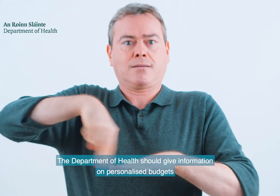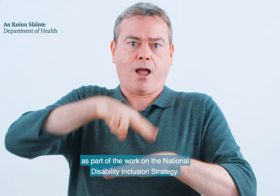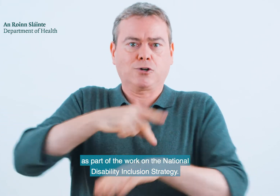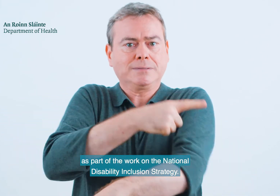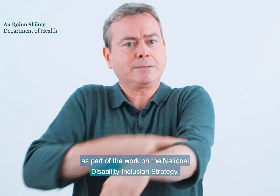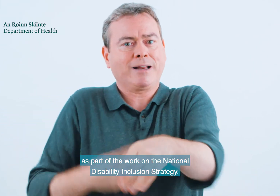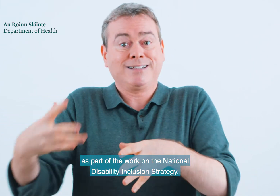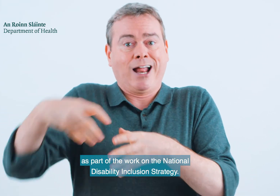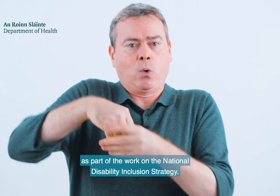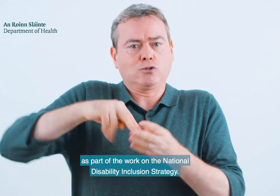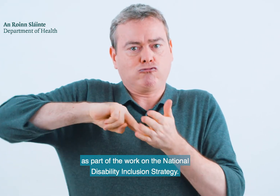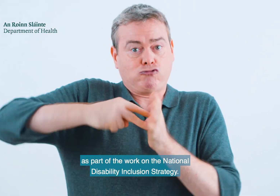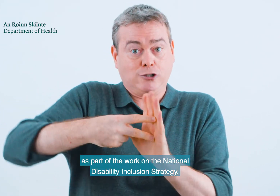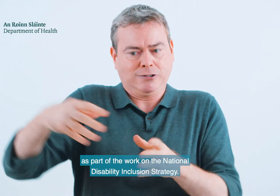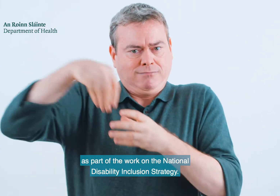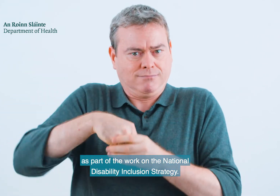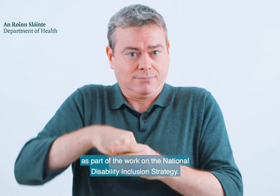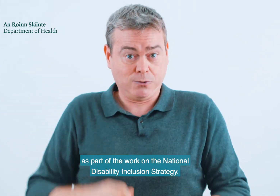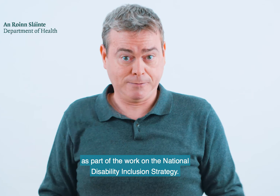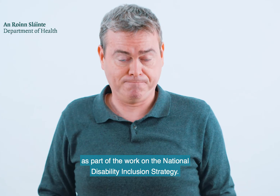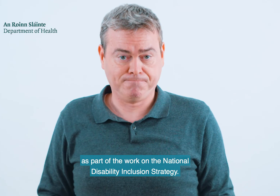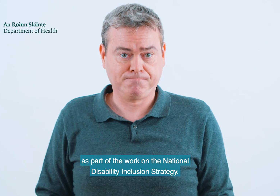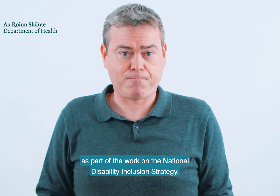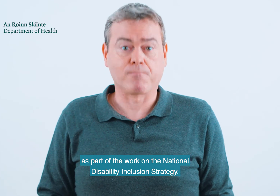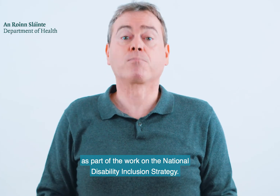as part of the work on the National Disability Inclusion Strategy.